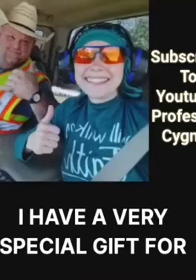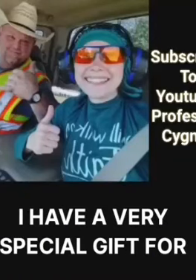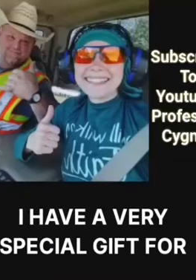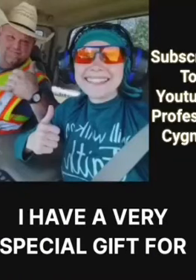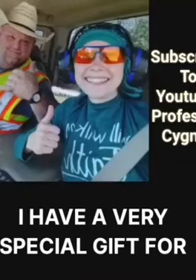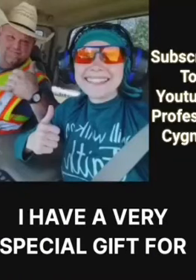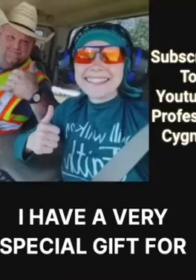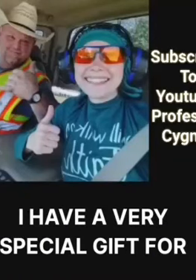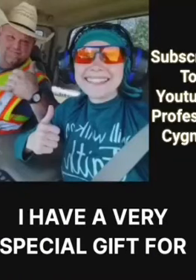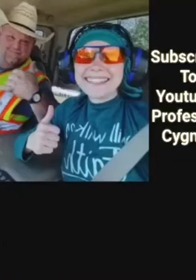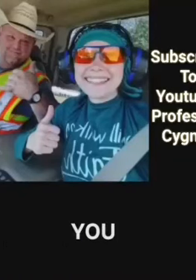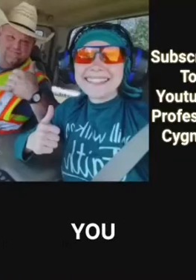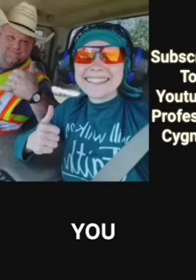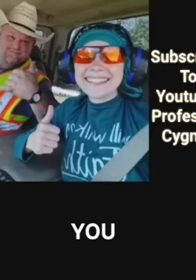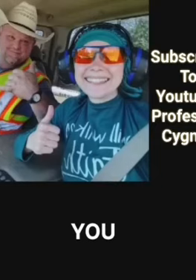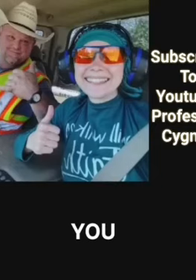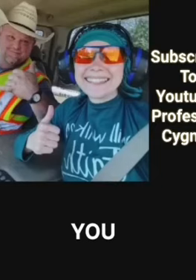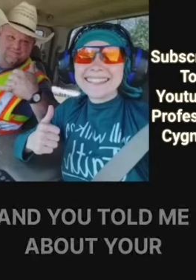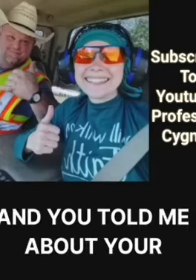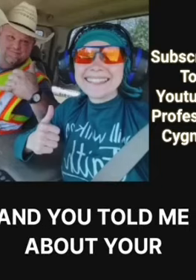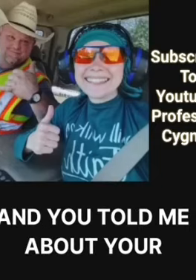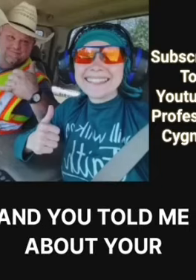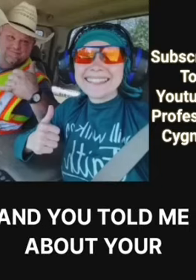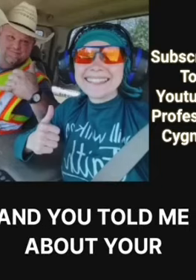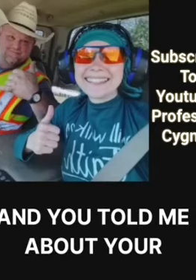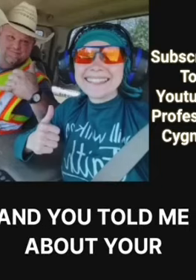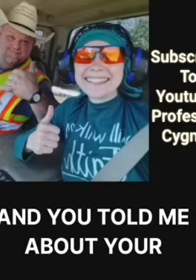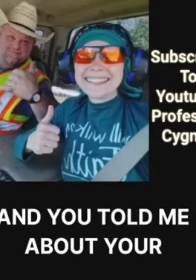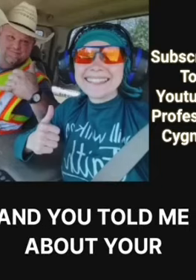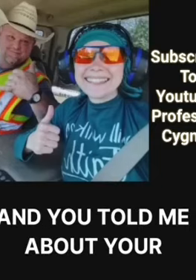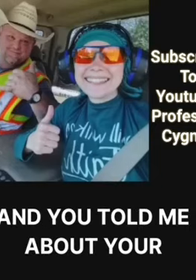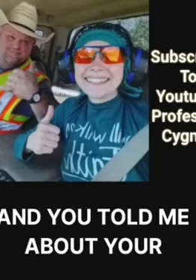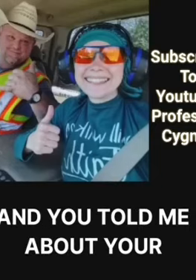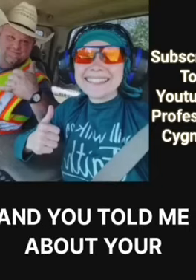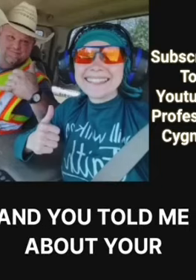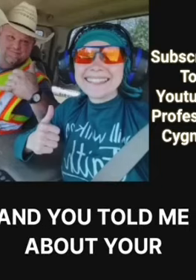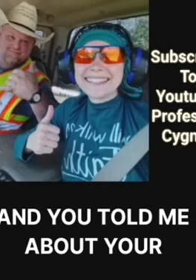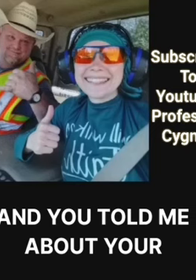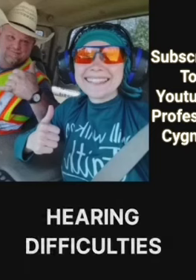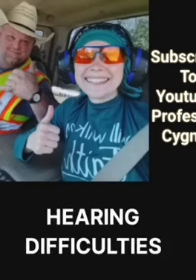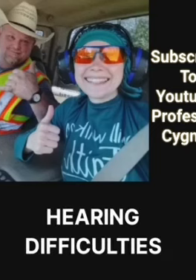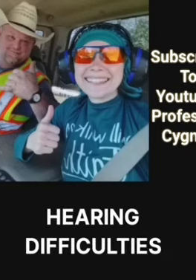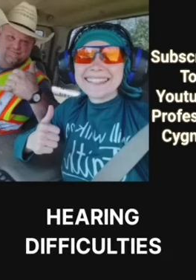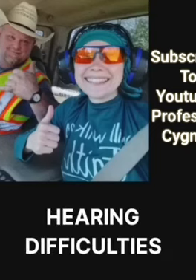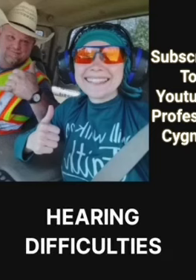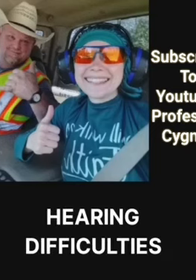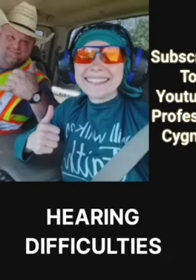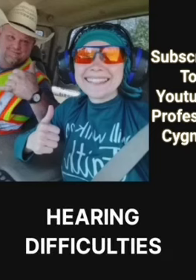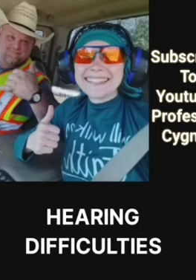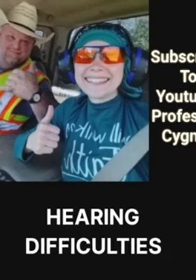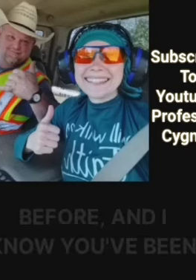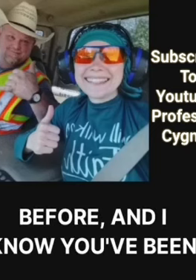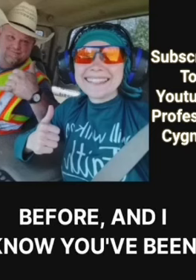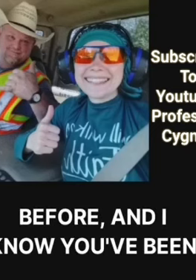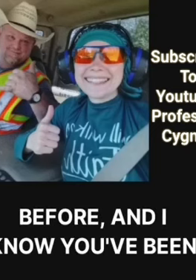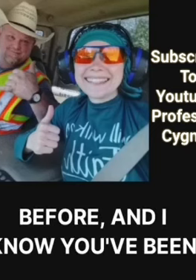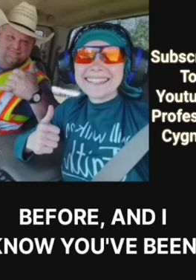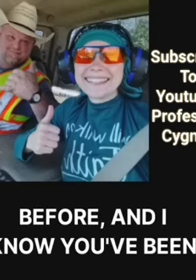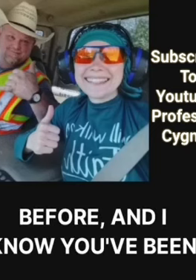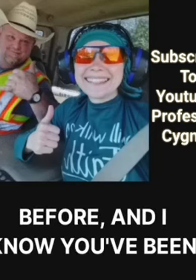special gift for you. And you told me about your hearing difficulties before, and I know you've